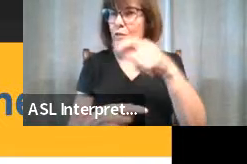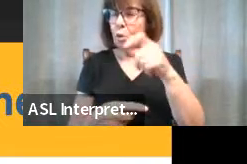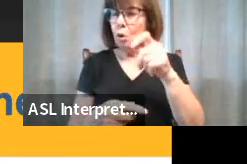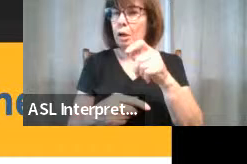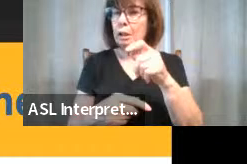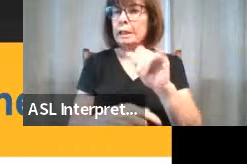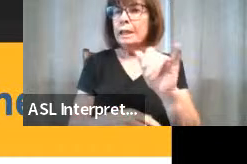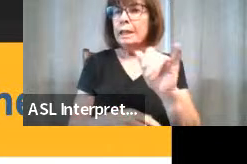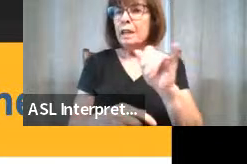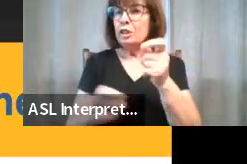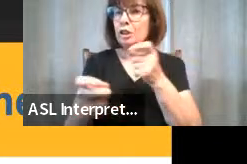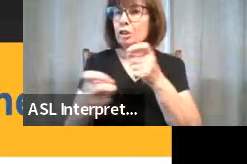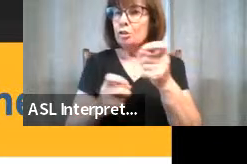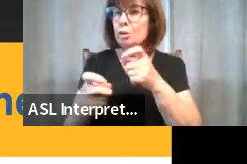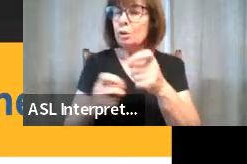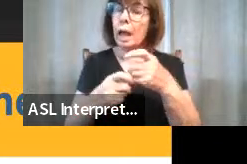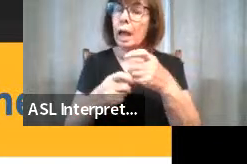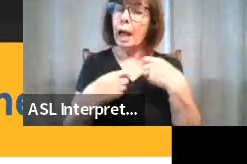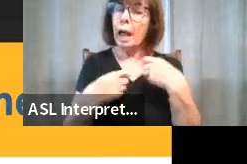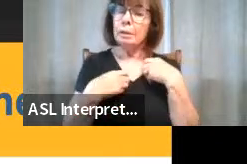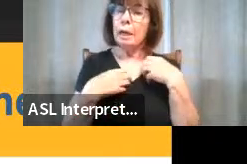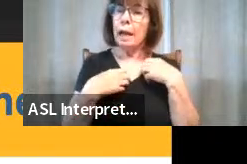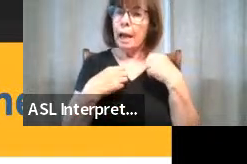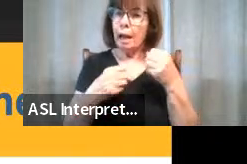healthcare facilities and providers.